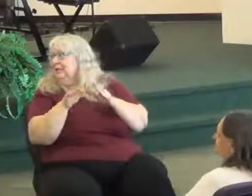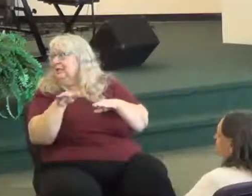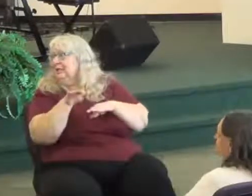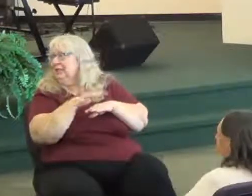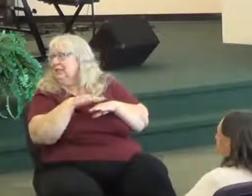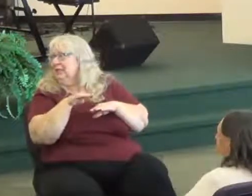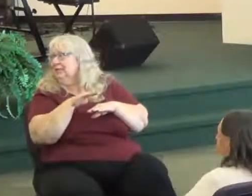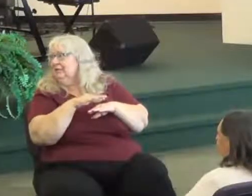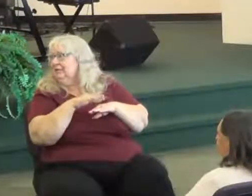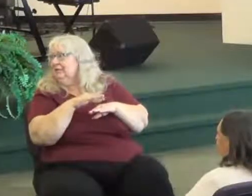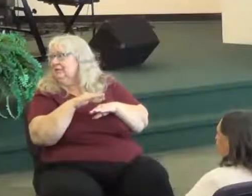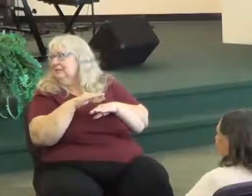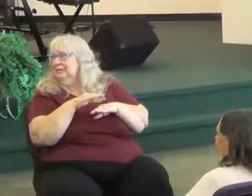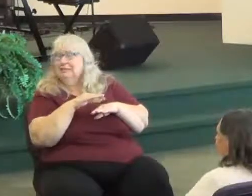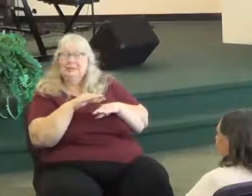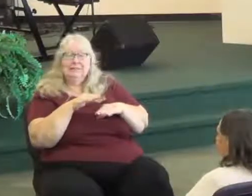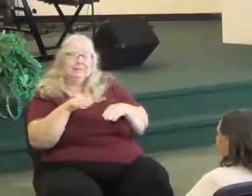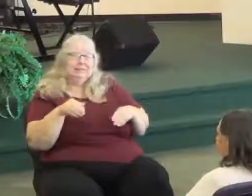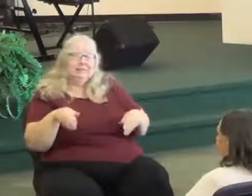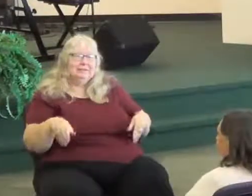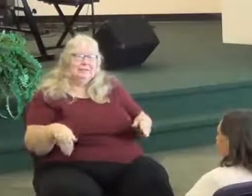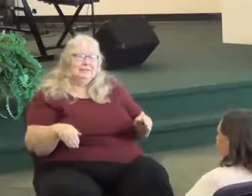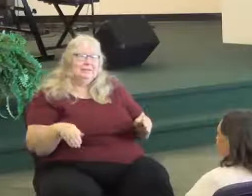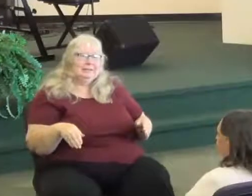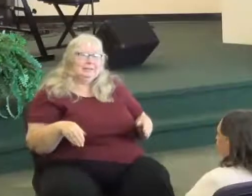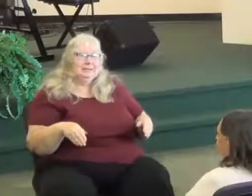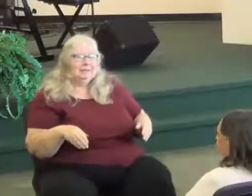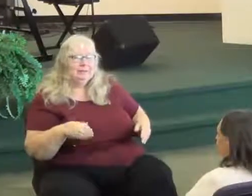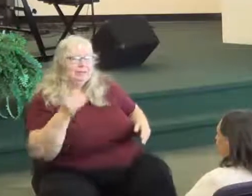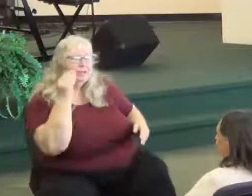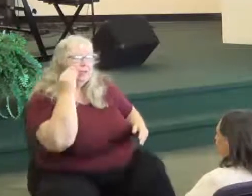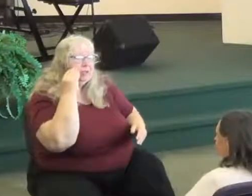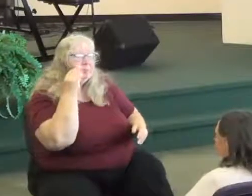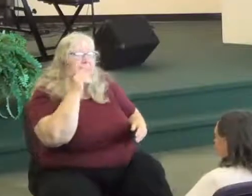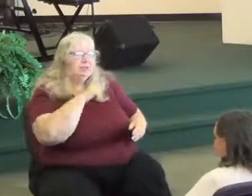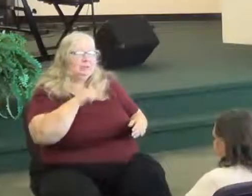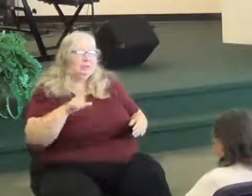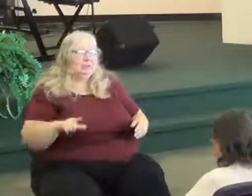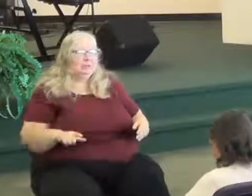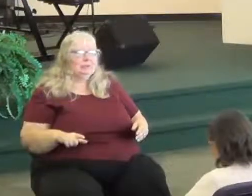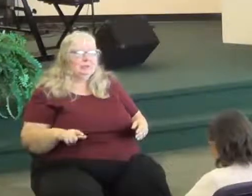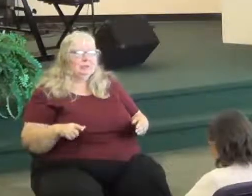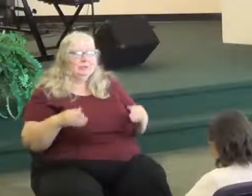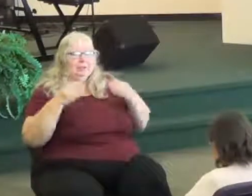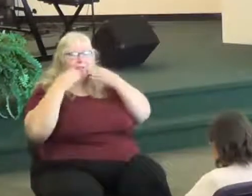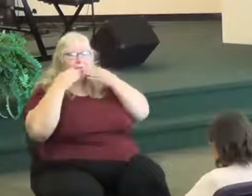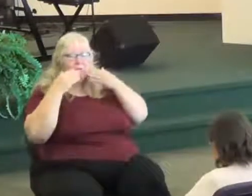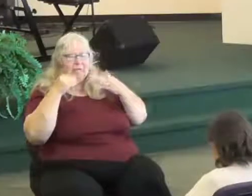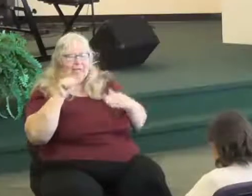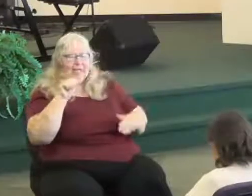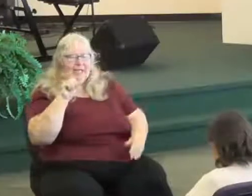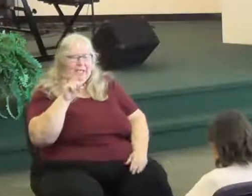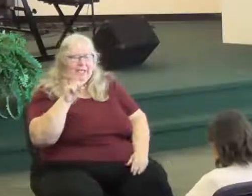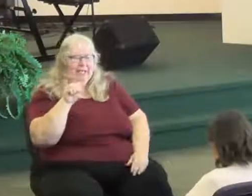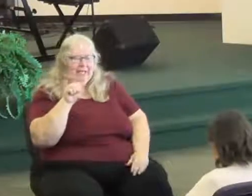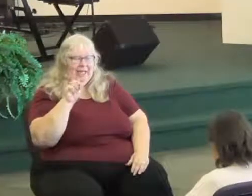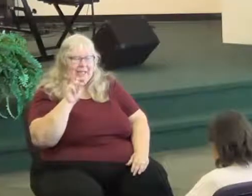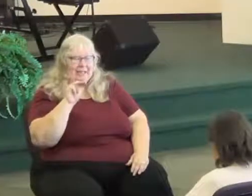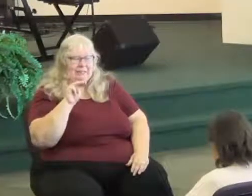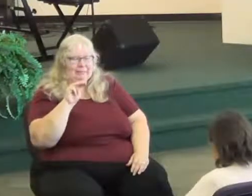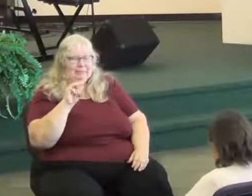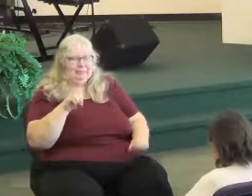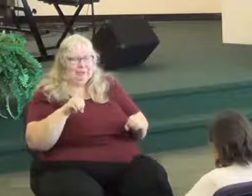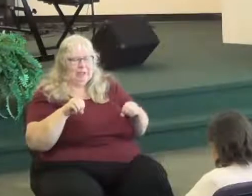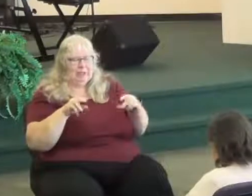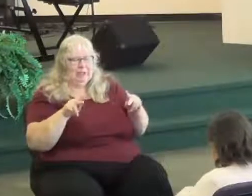And he's going to give us what the Lord laid on his heart this morning. Our Lord, I thank you for Adam. I thank you for the opportunity